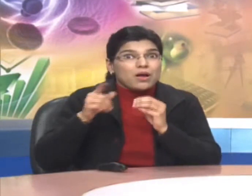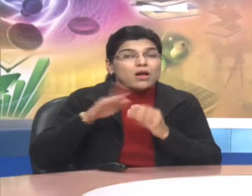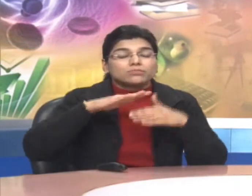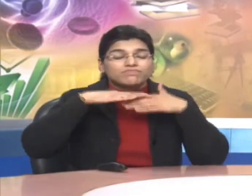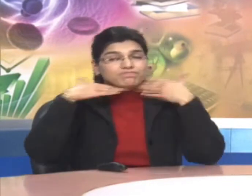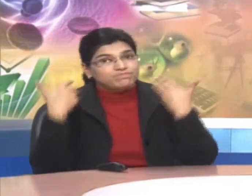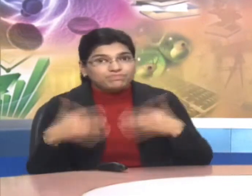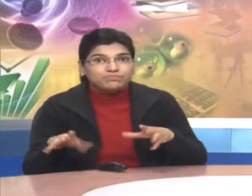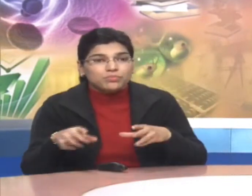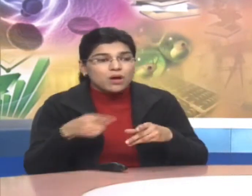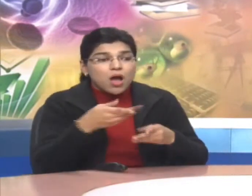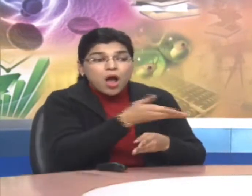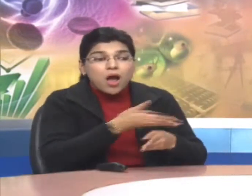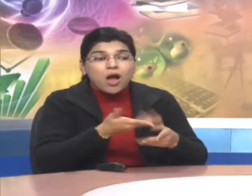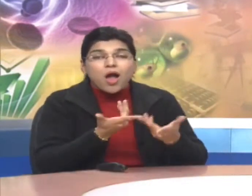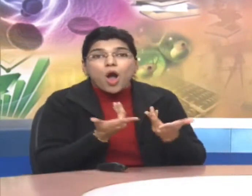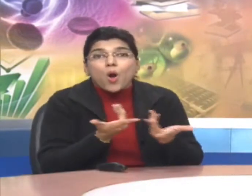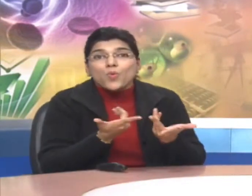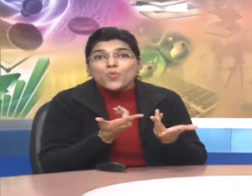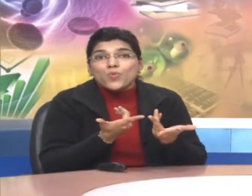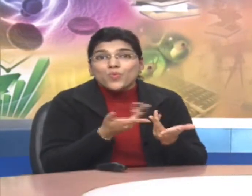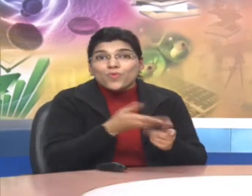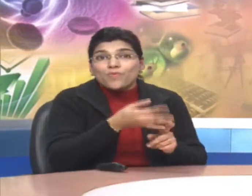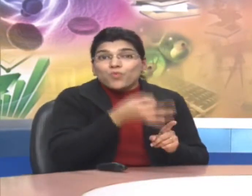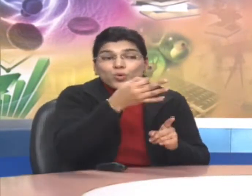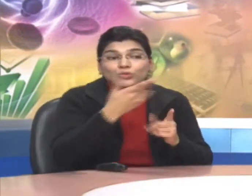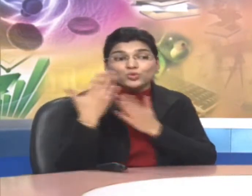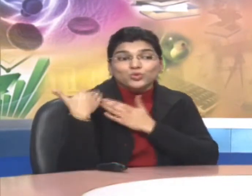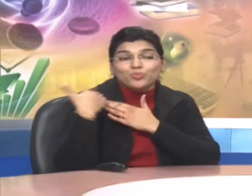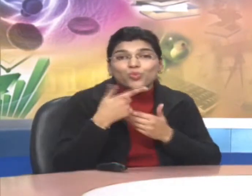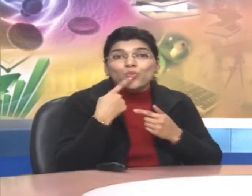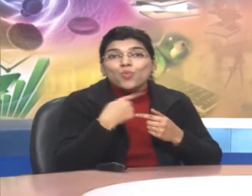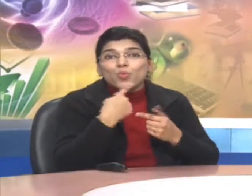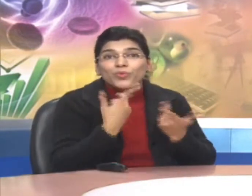Who took on his responsibilities? How did he tackle them?